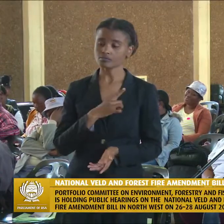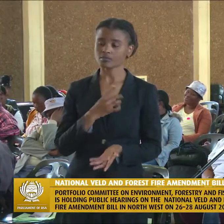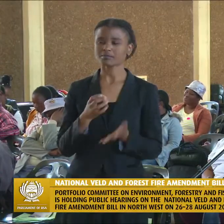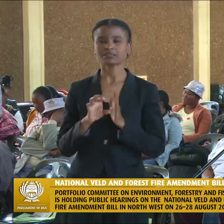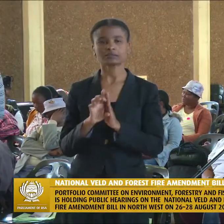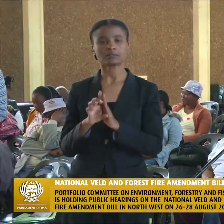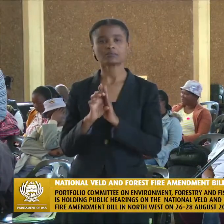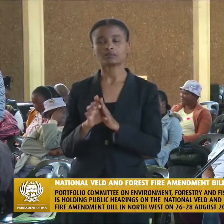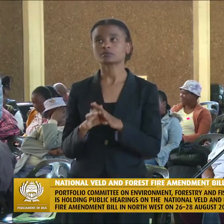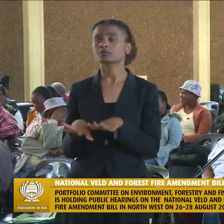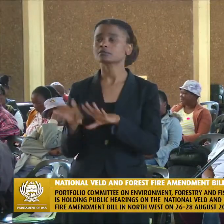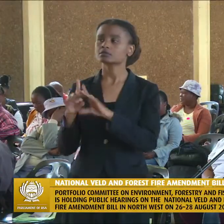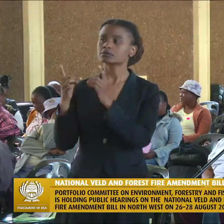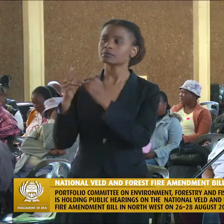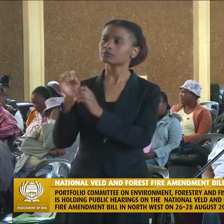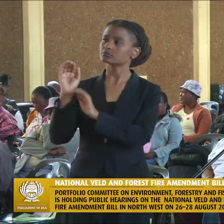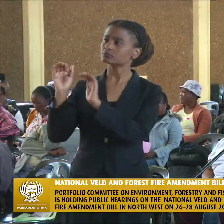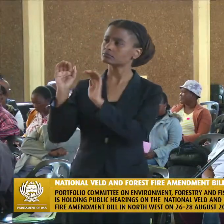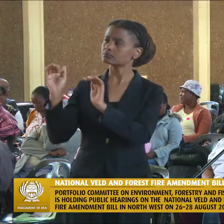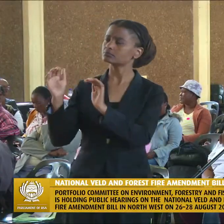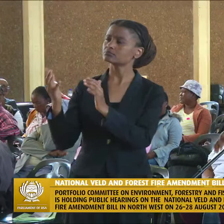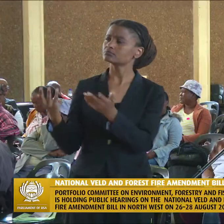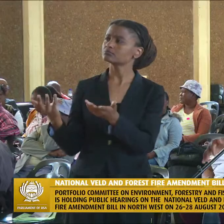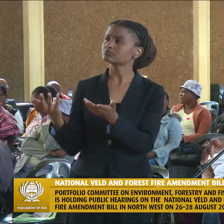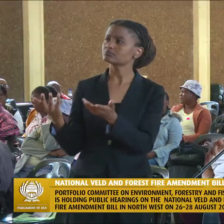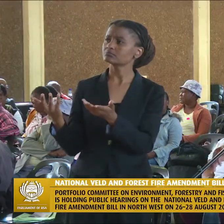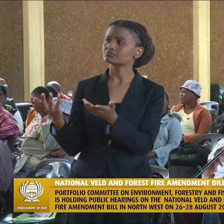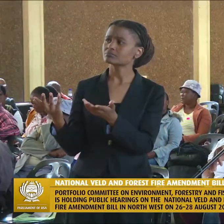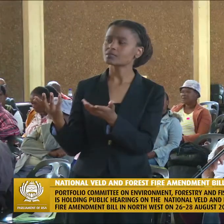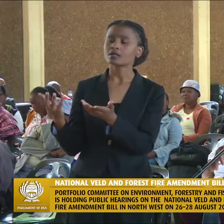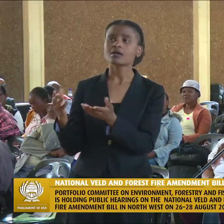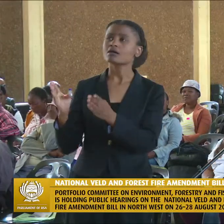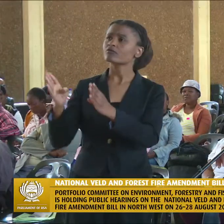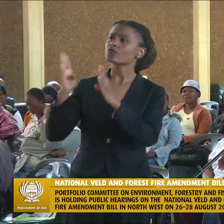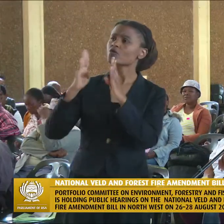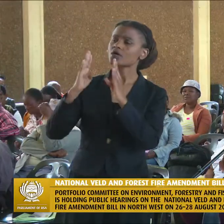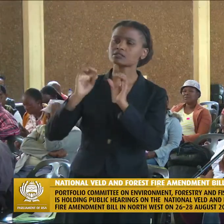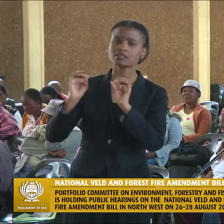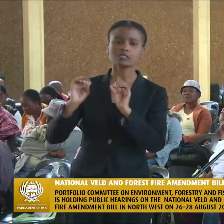why are we not getting attention like other provinces